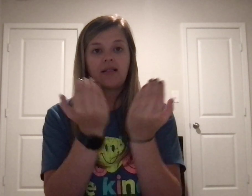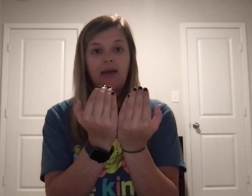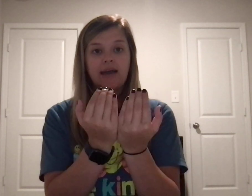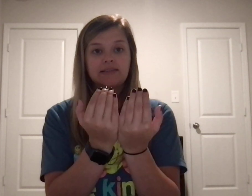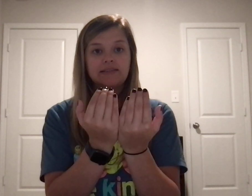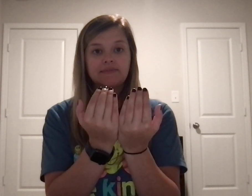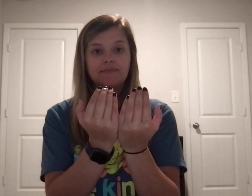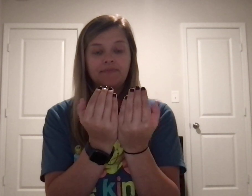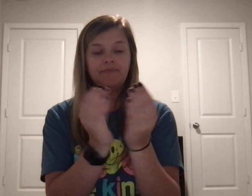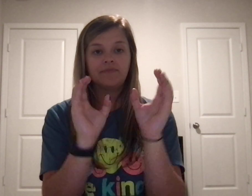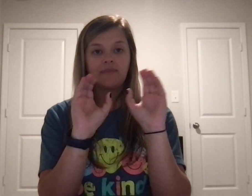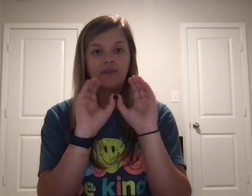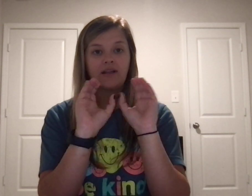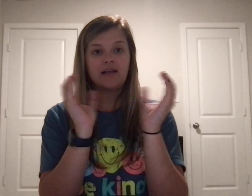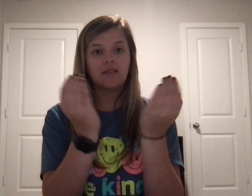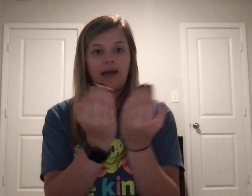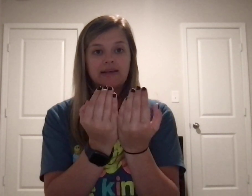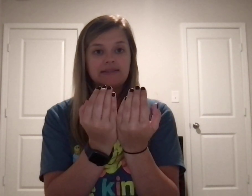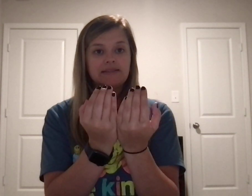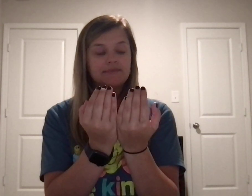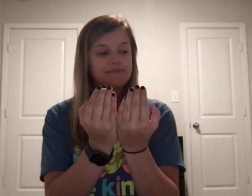Class, class.